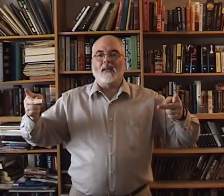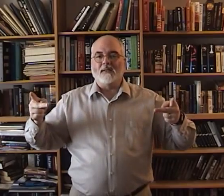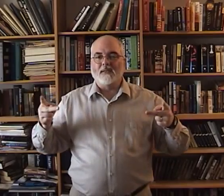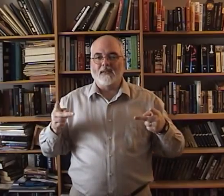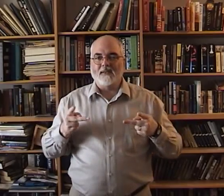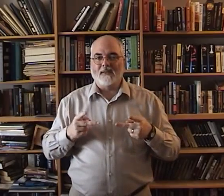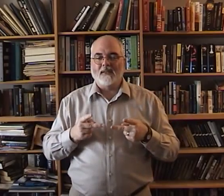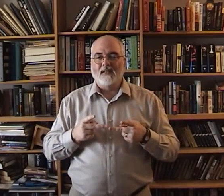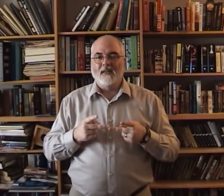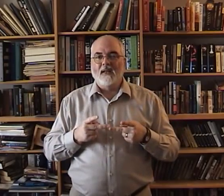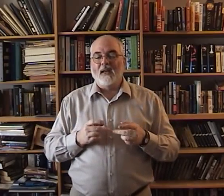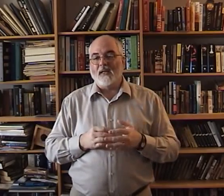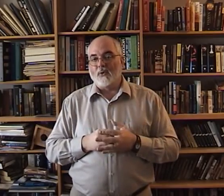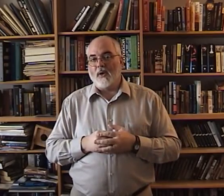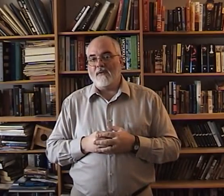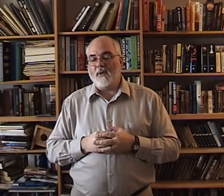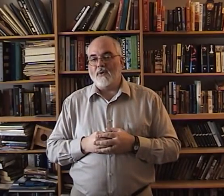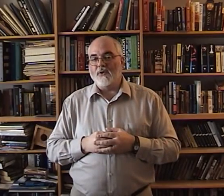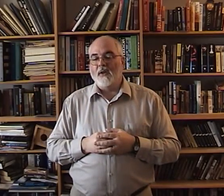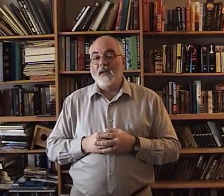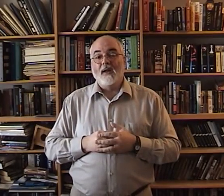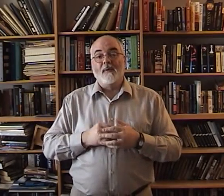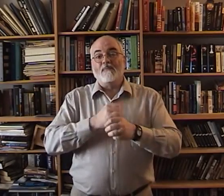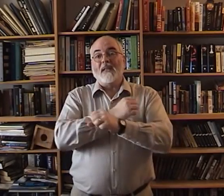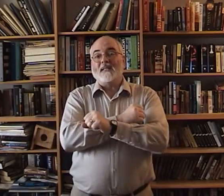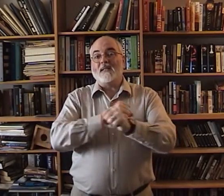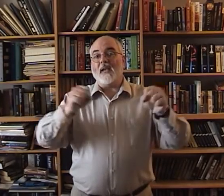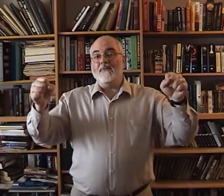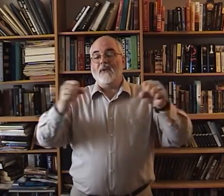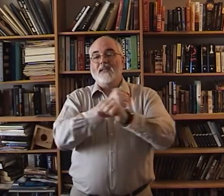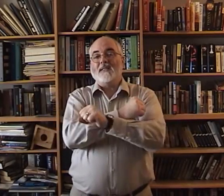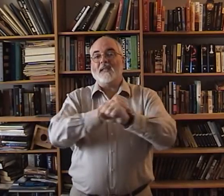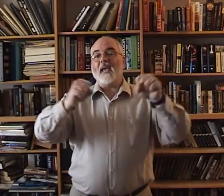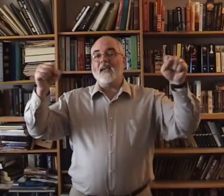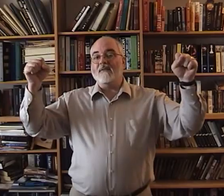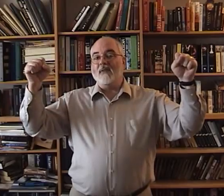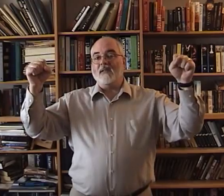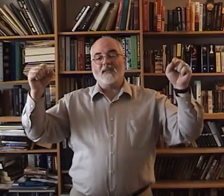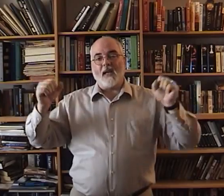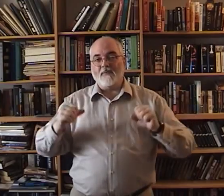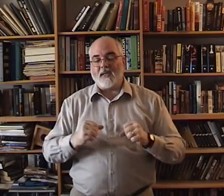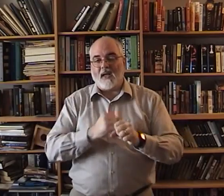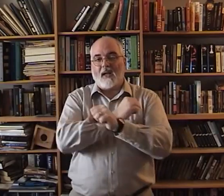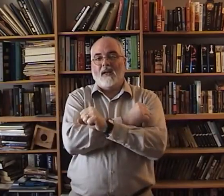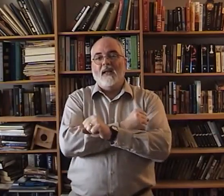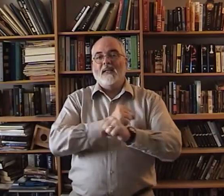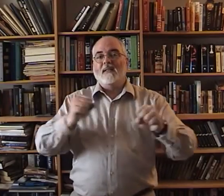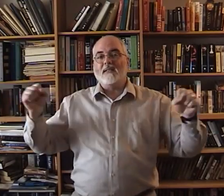place. Is a refuge. Safe, save, same sign.